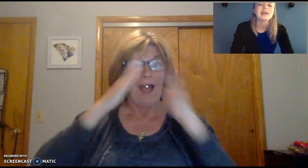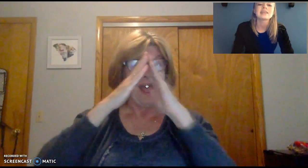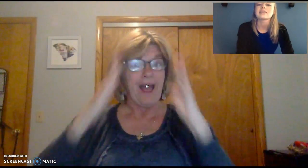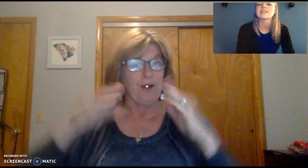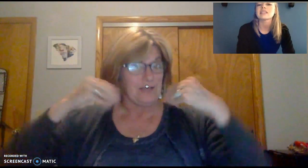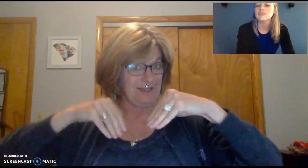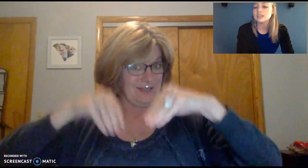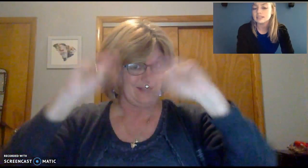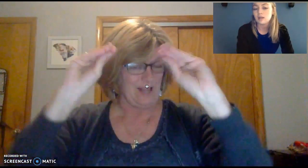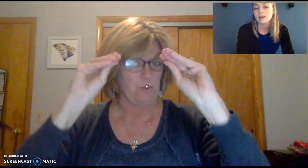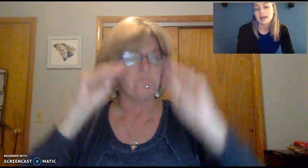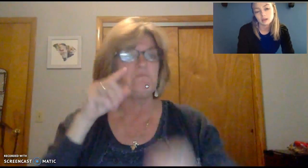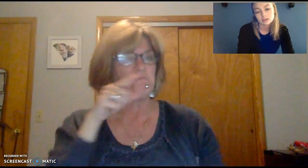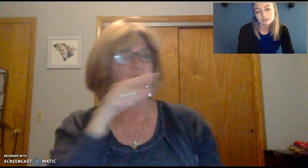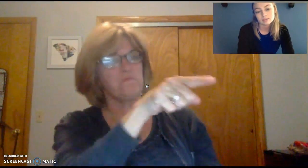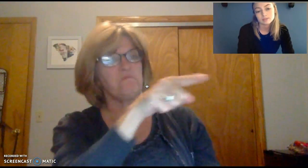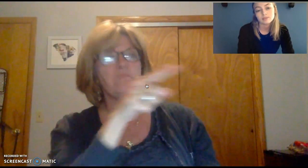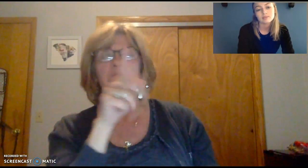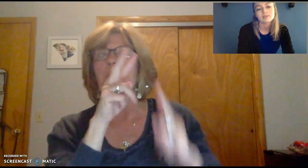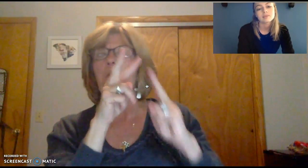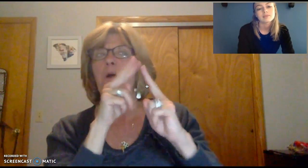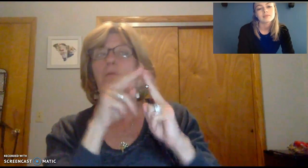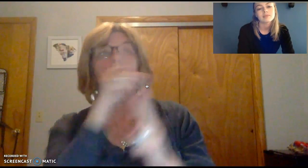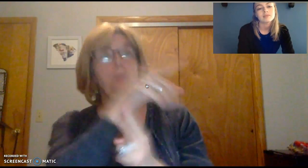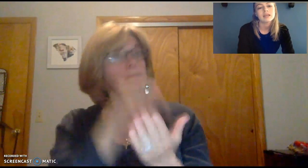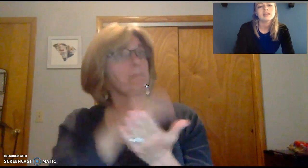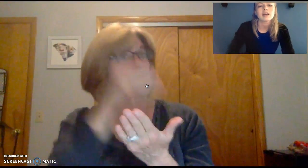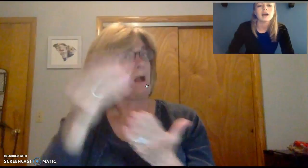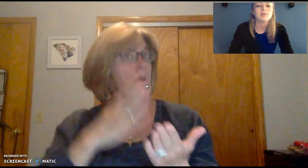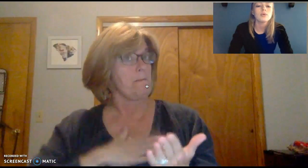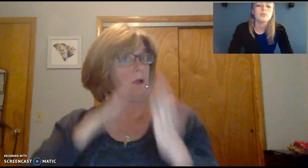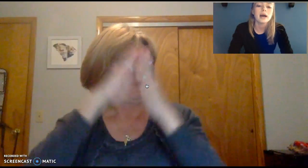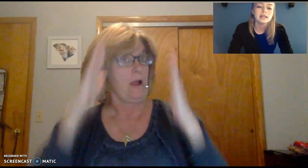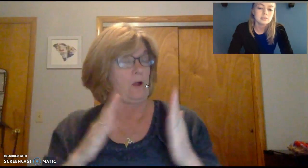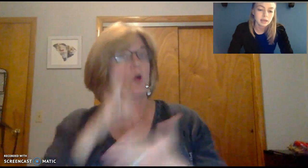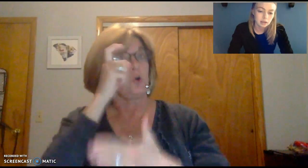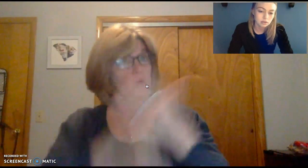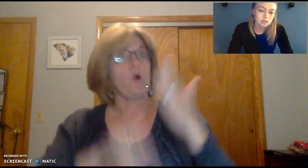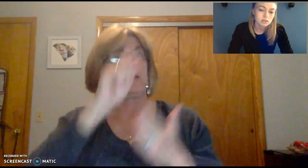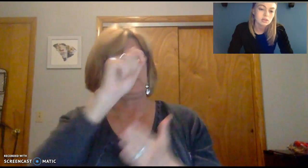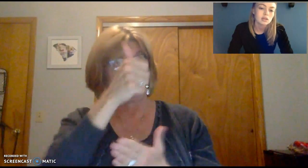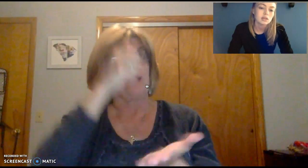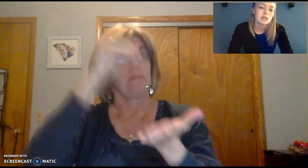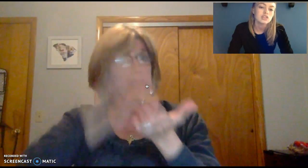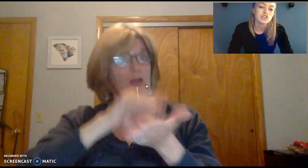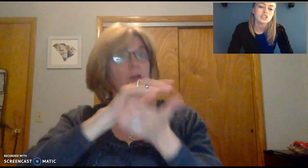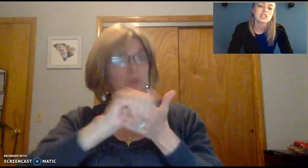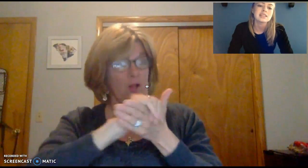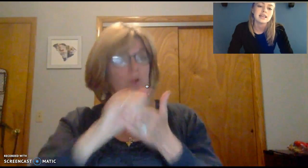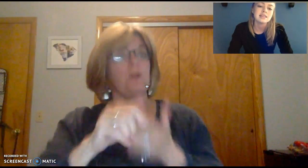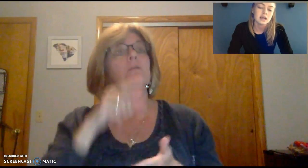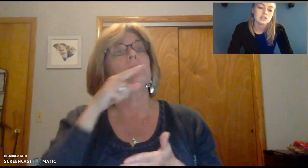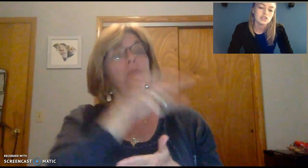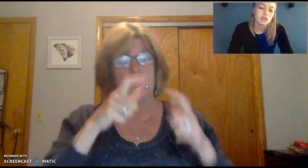let's say I successfully sell my house. And the couple who buys my house is